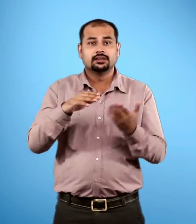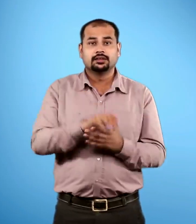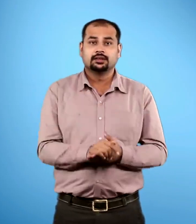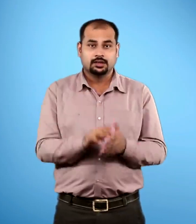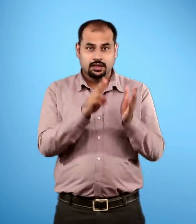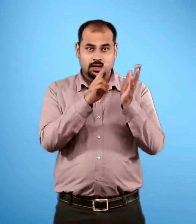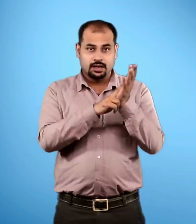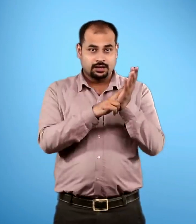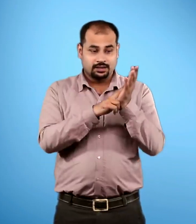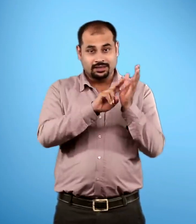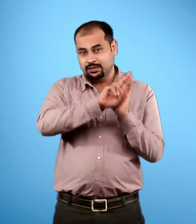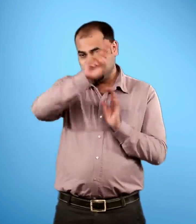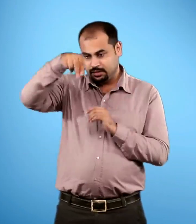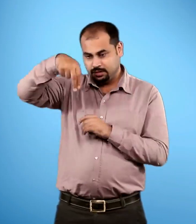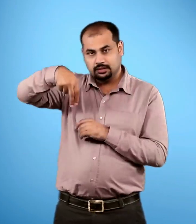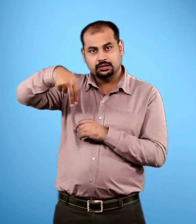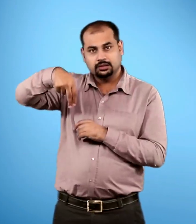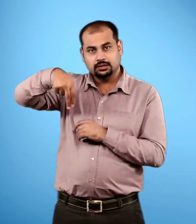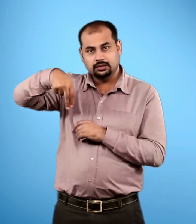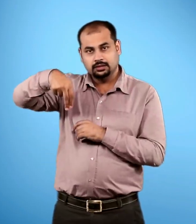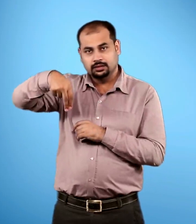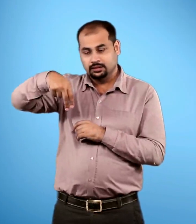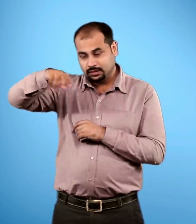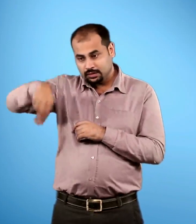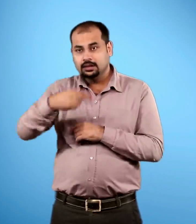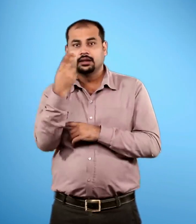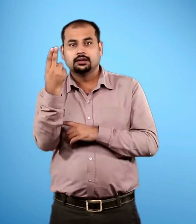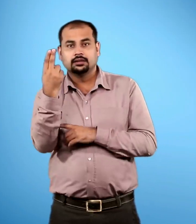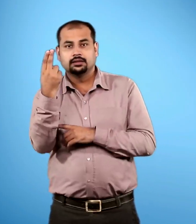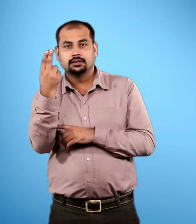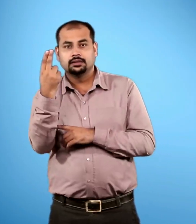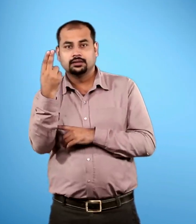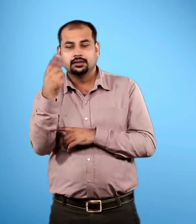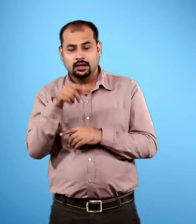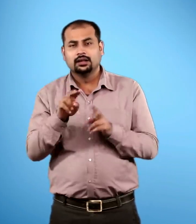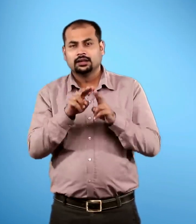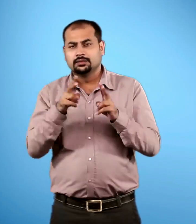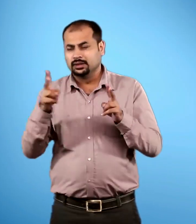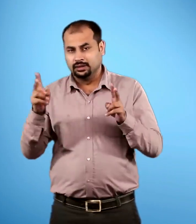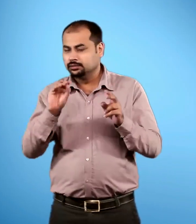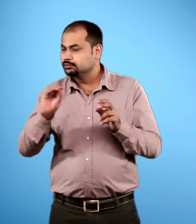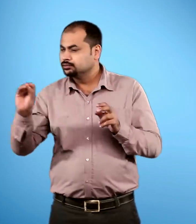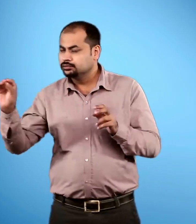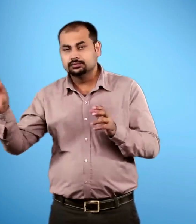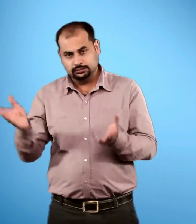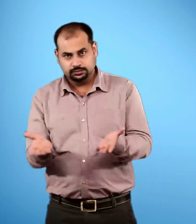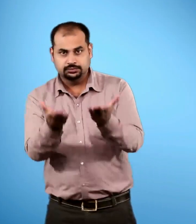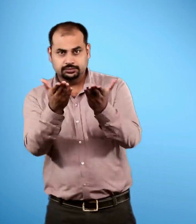3 instances of this repeat are shown. 2 blank spaces are provided for you to draw the pattern.